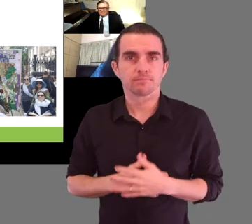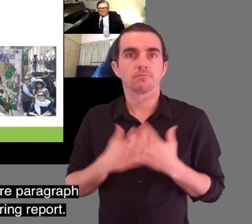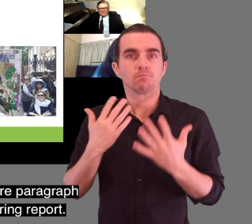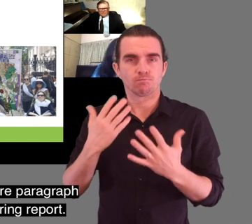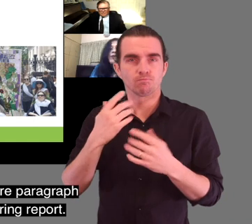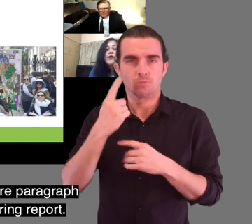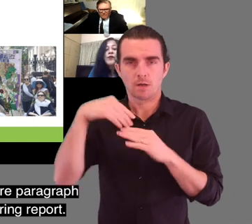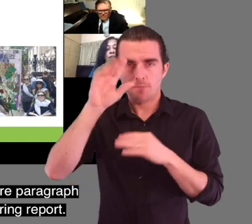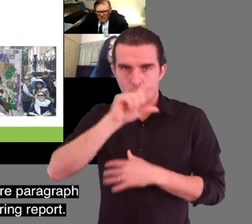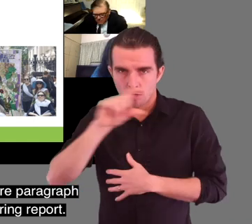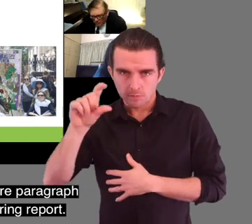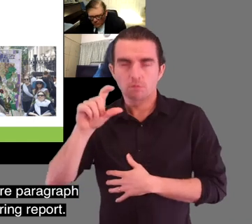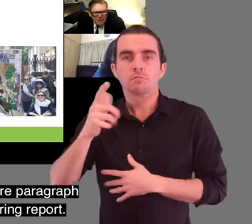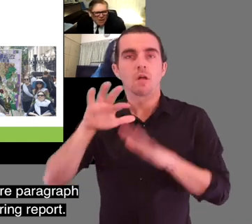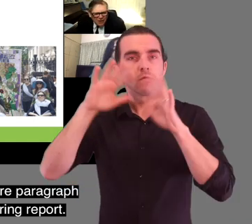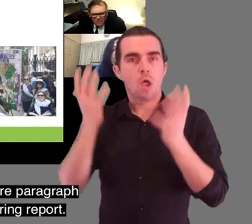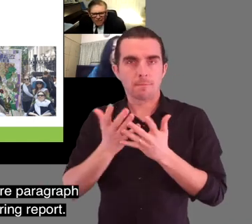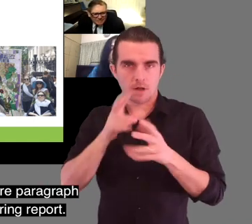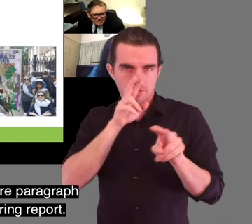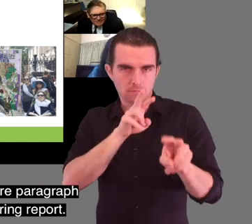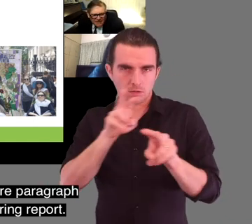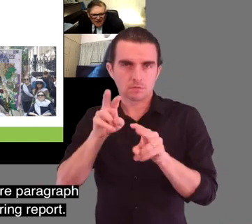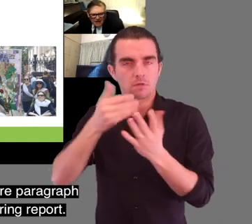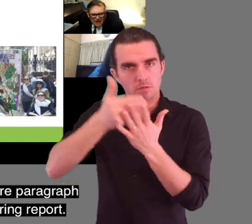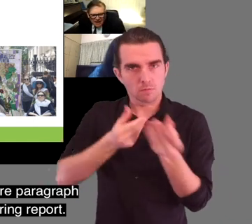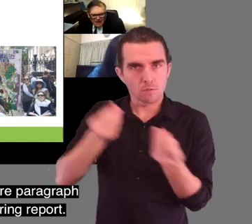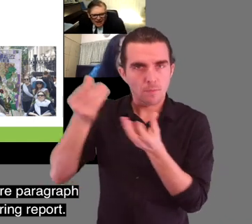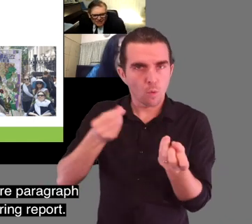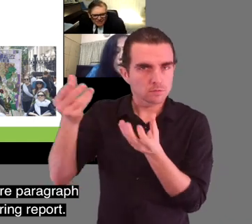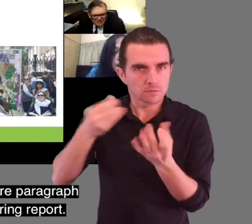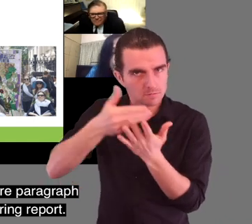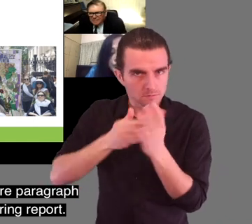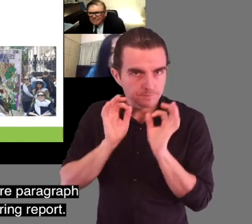Next. There's one more paragraph there.